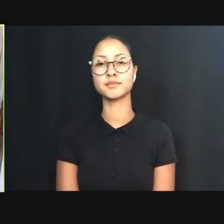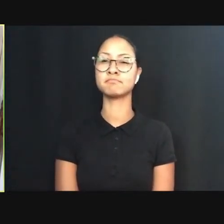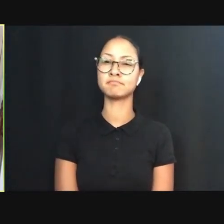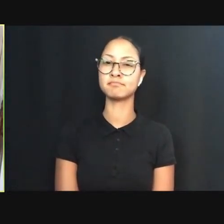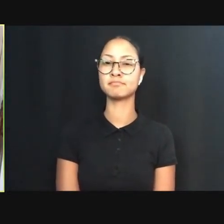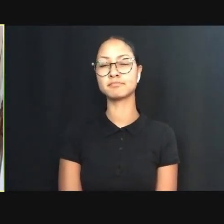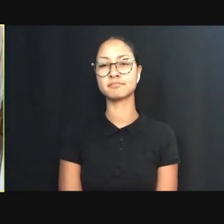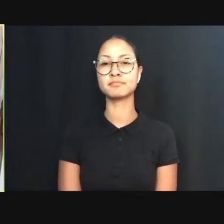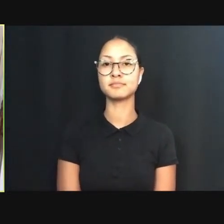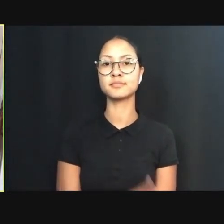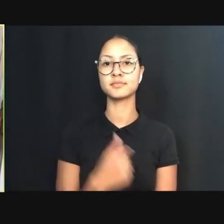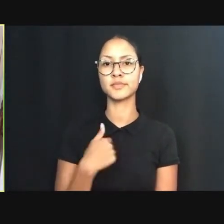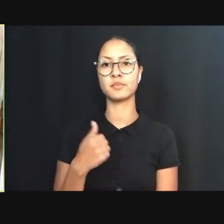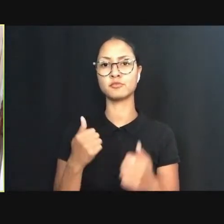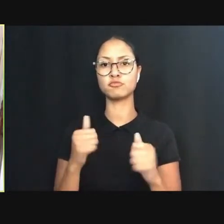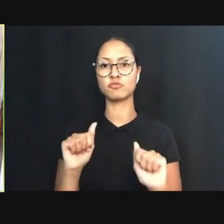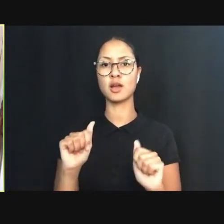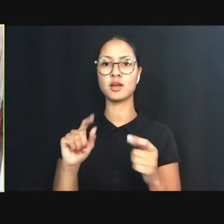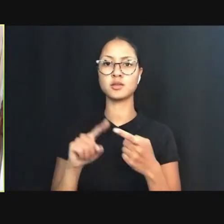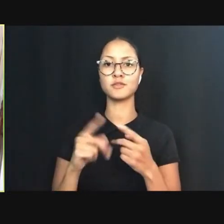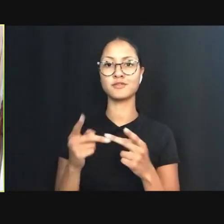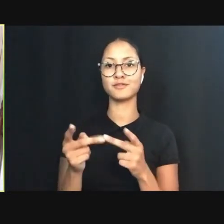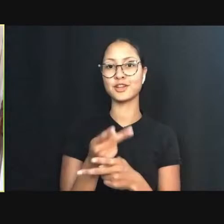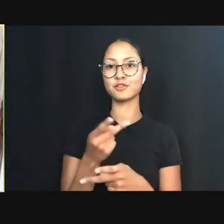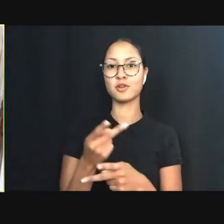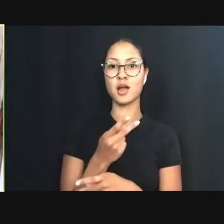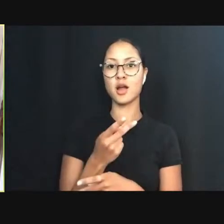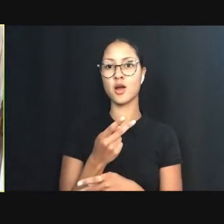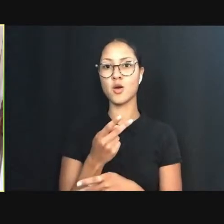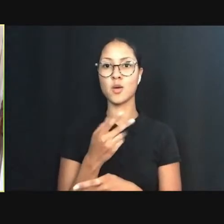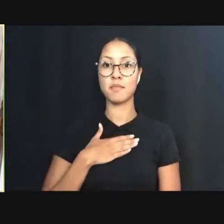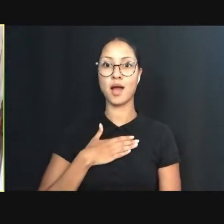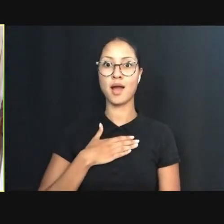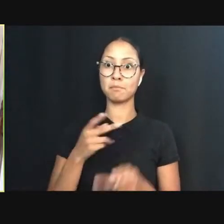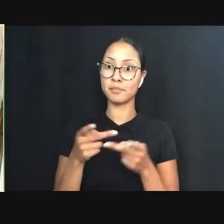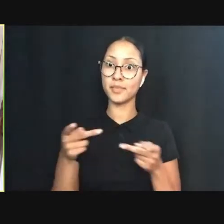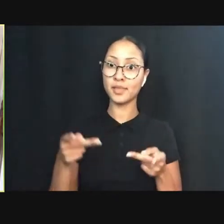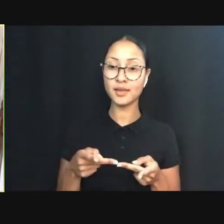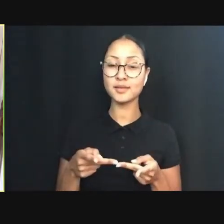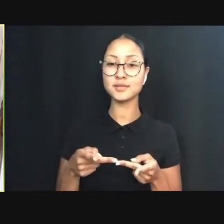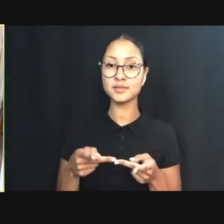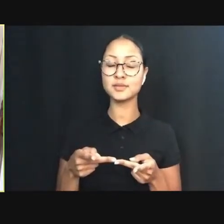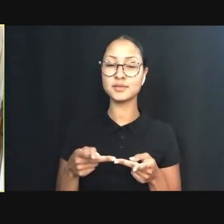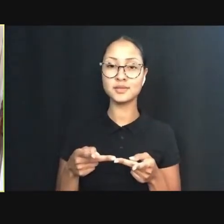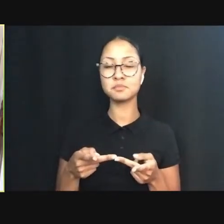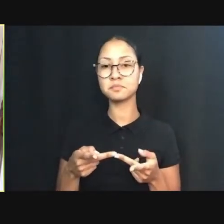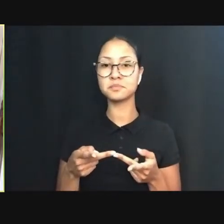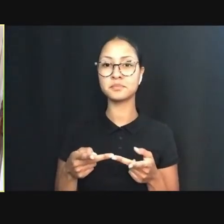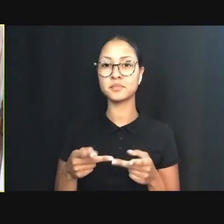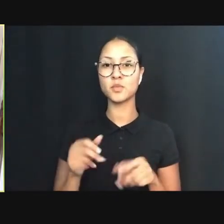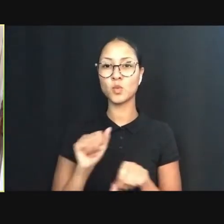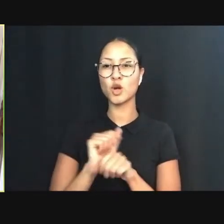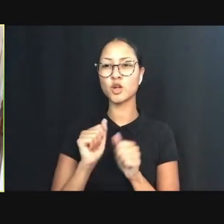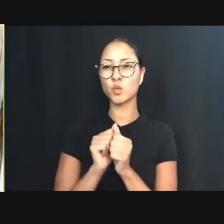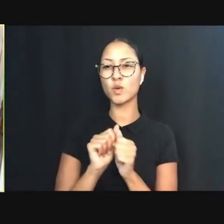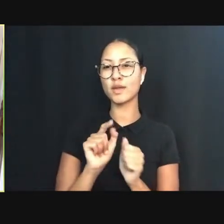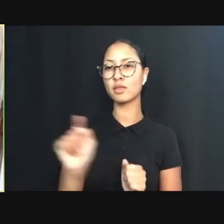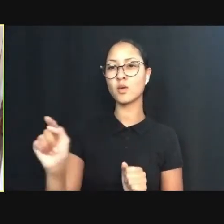identify where it's really my place and my work with folks, because it's the people